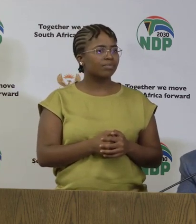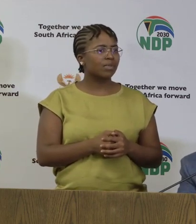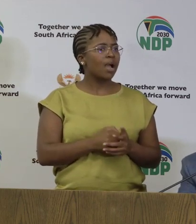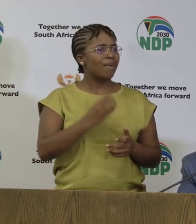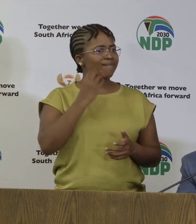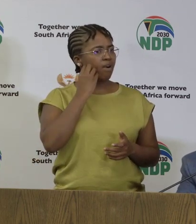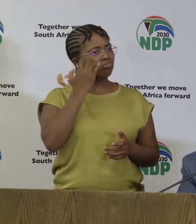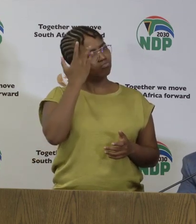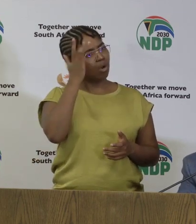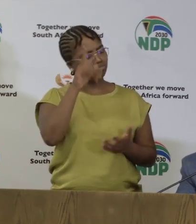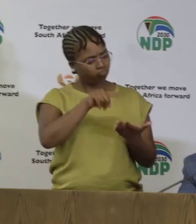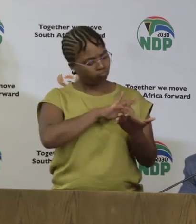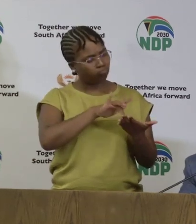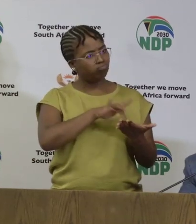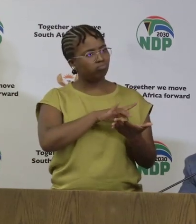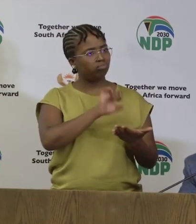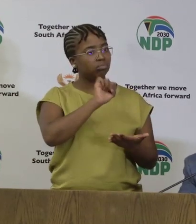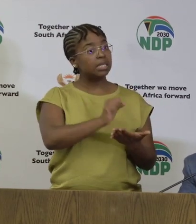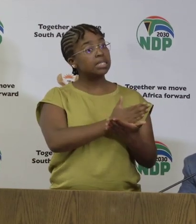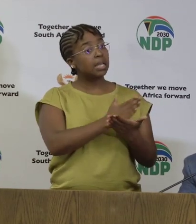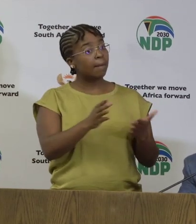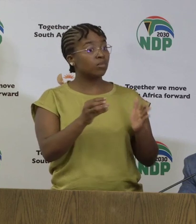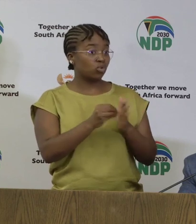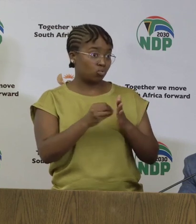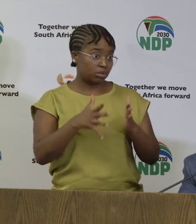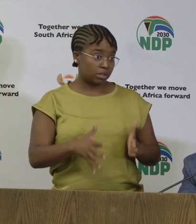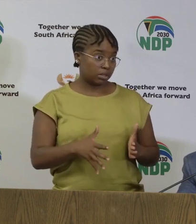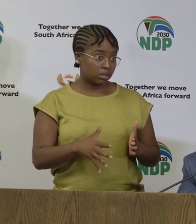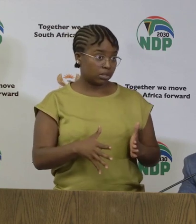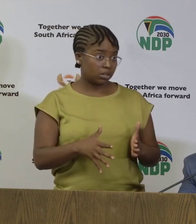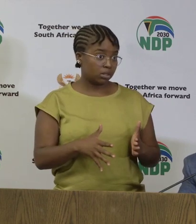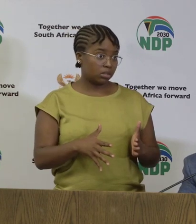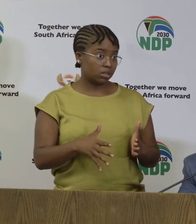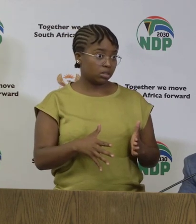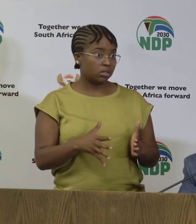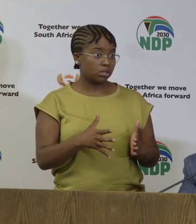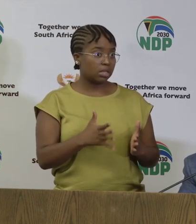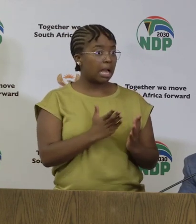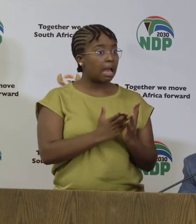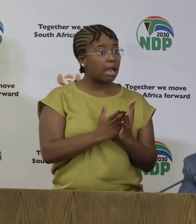smartphones. And in some instances, students actually access